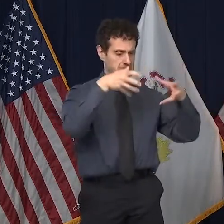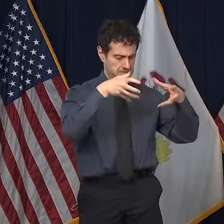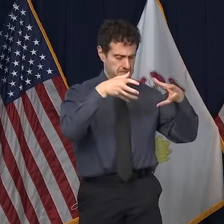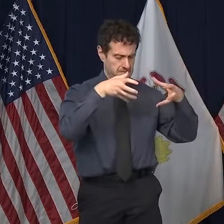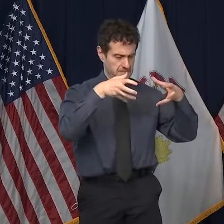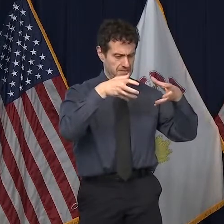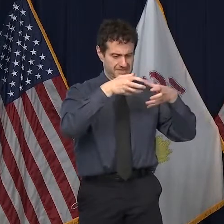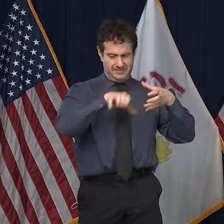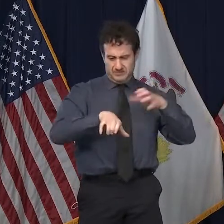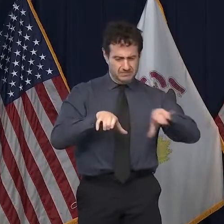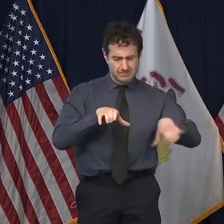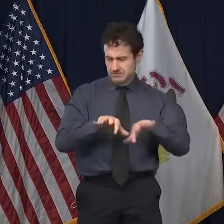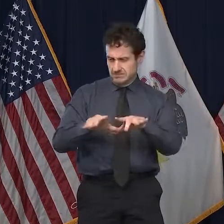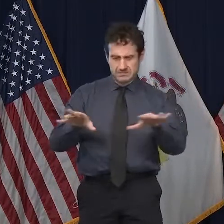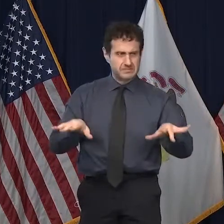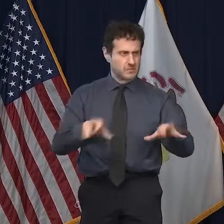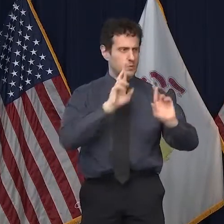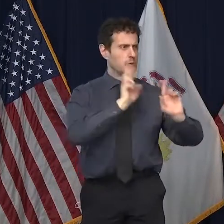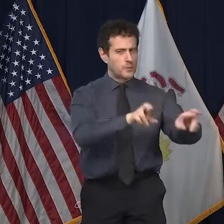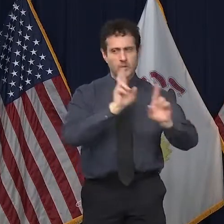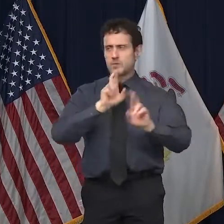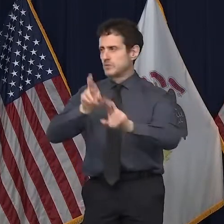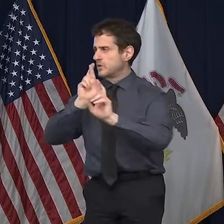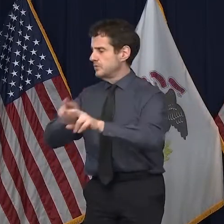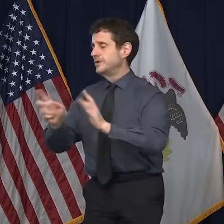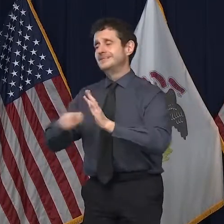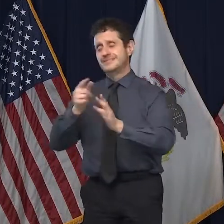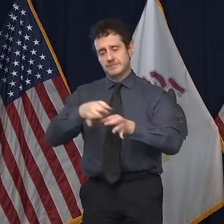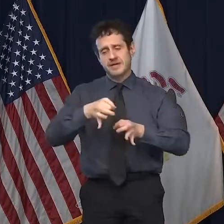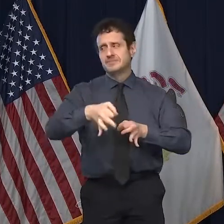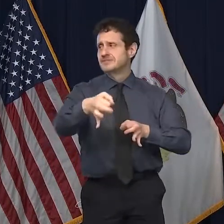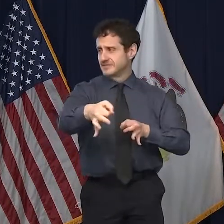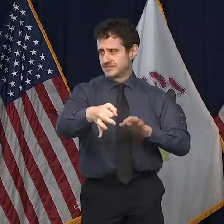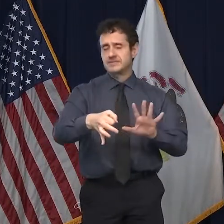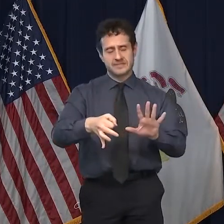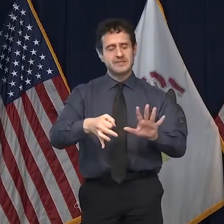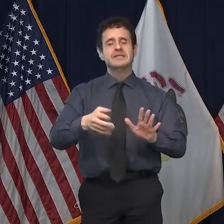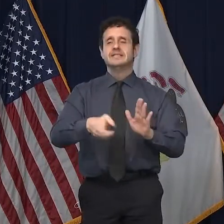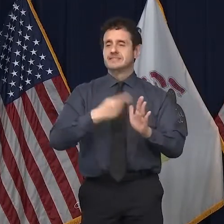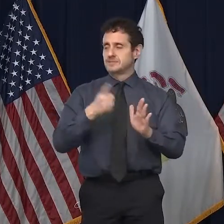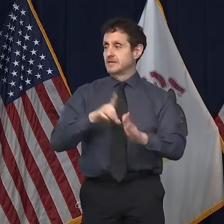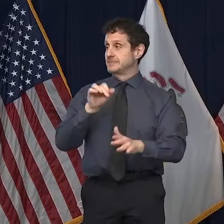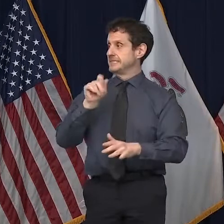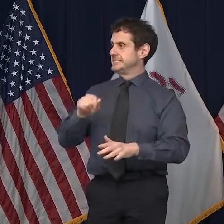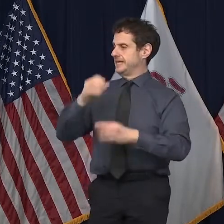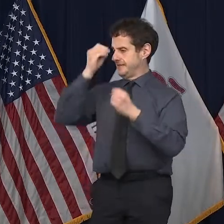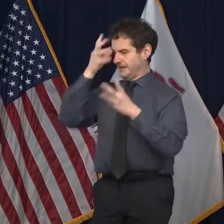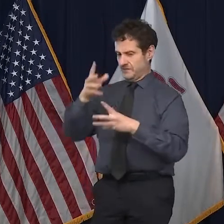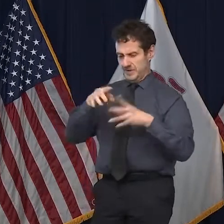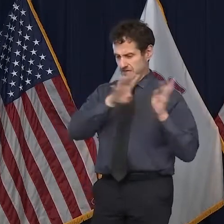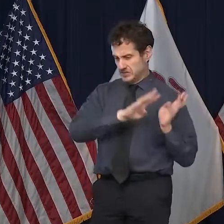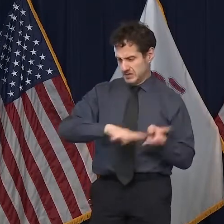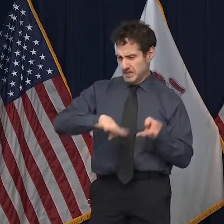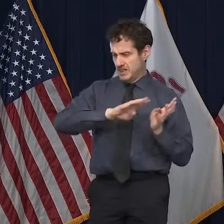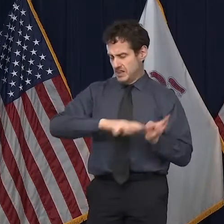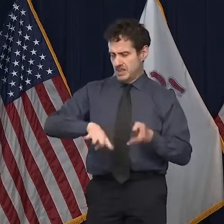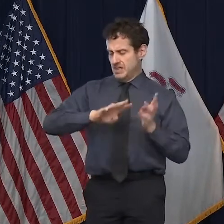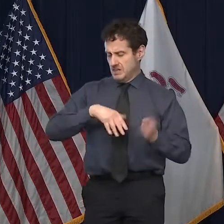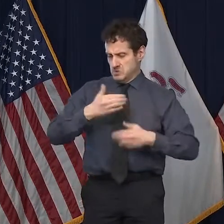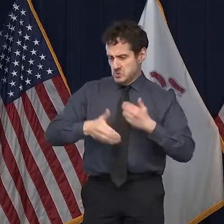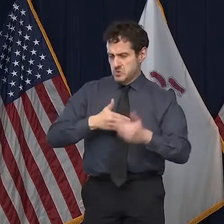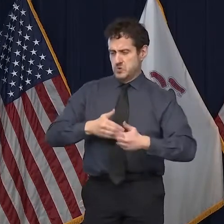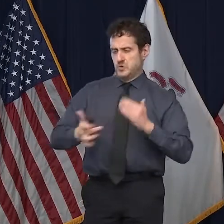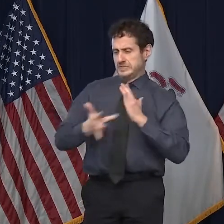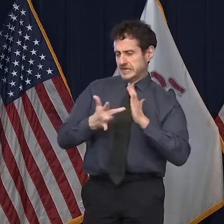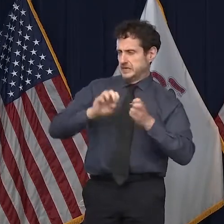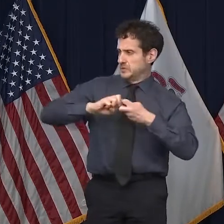to divide it out and push it out, there are some delays. Sometimes there are some backlogs or some processing issues. I think we